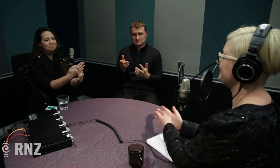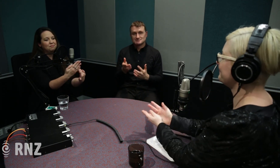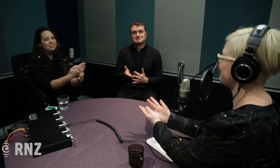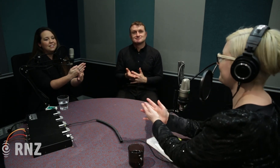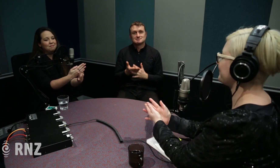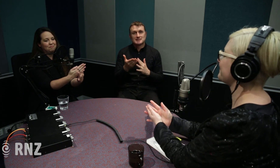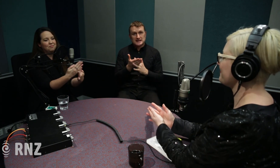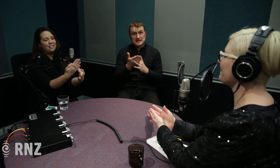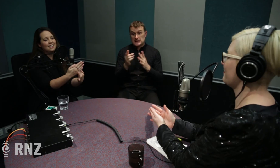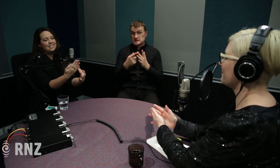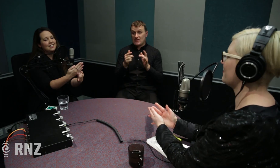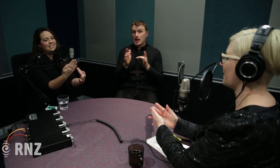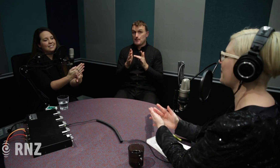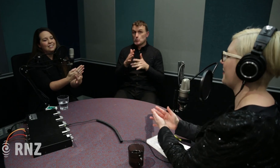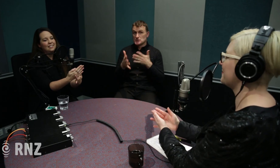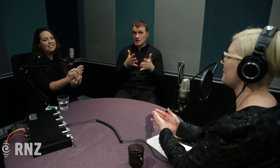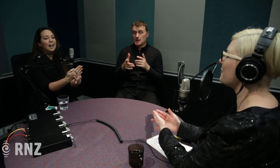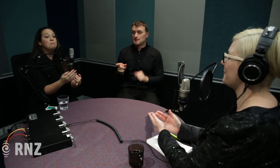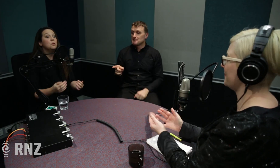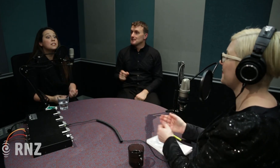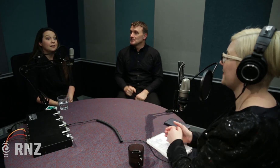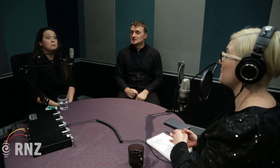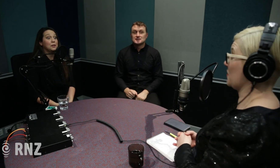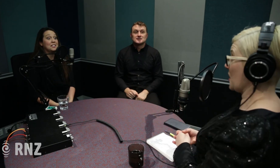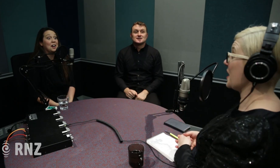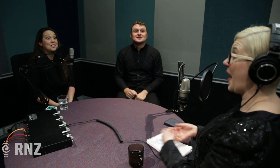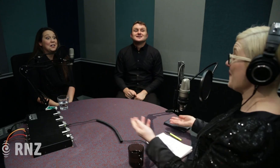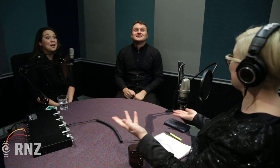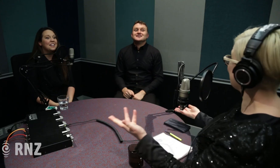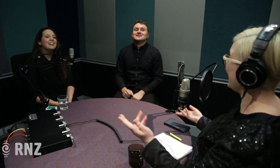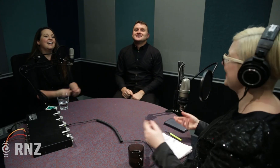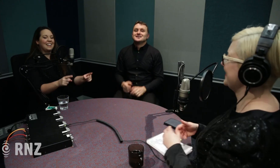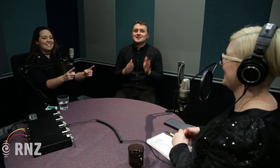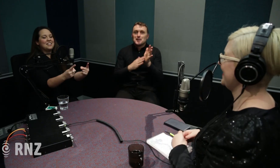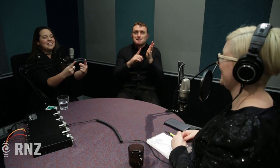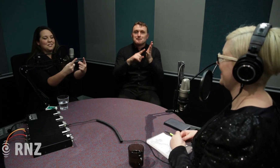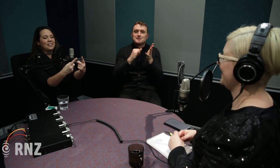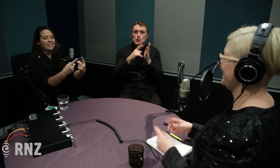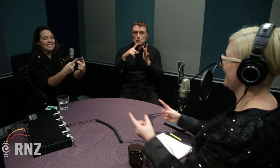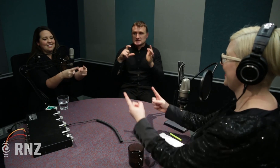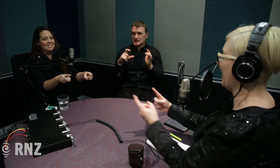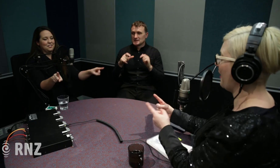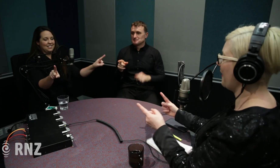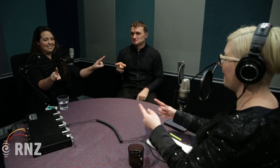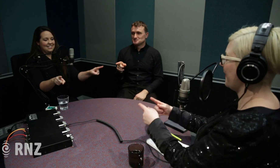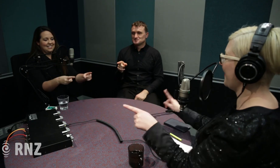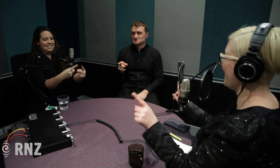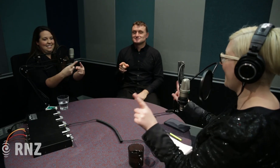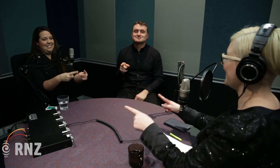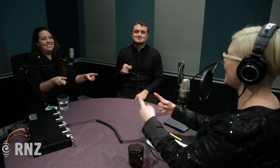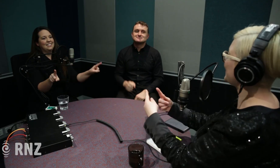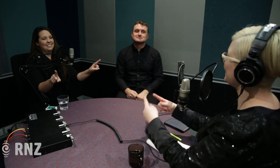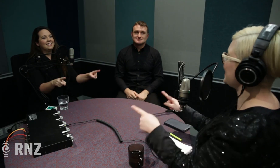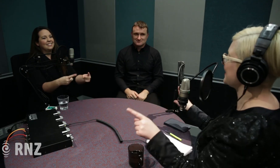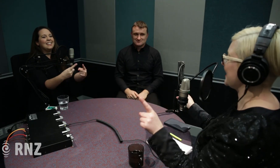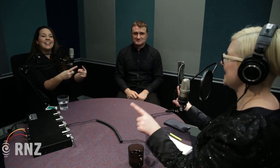Access. Yeah. Access. Okay. Music would be a good sign to learn. Yeah. Okay, so index finger, and it just sort of goes like this.